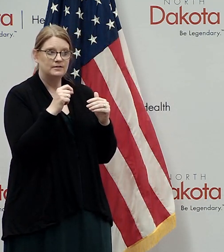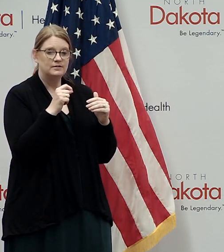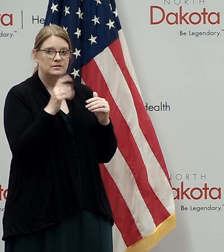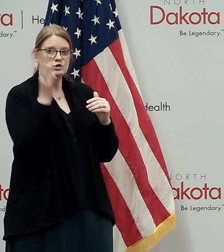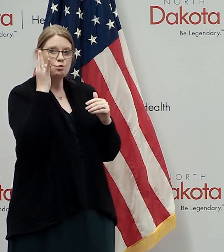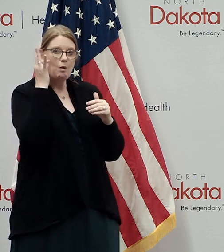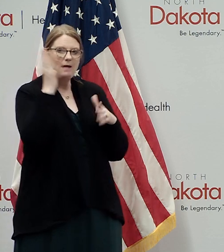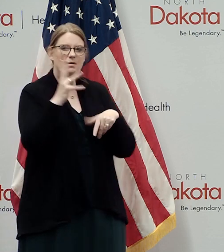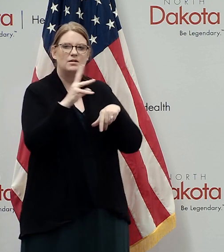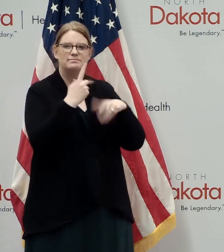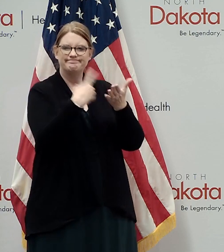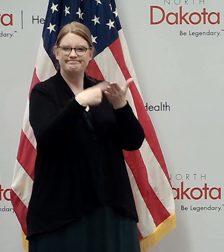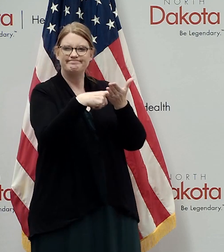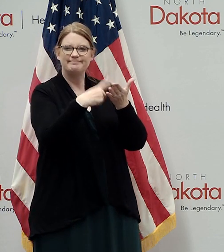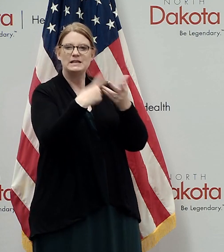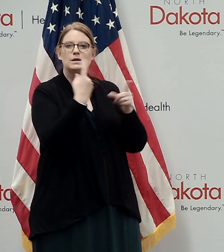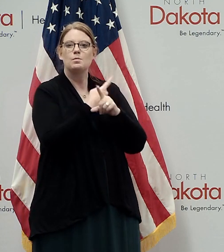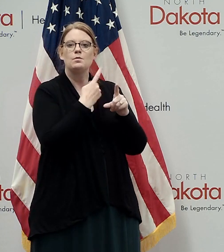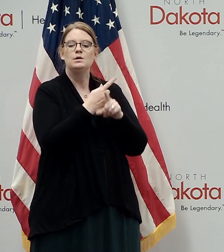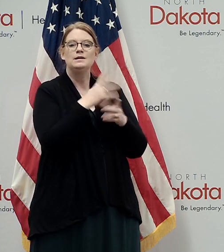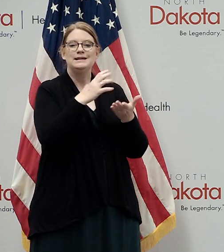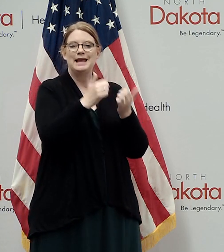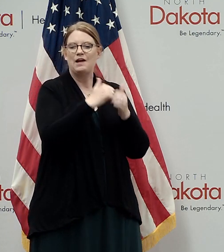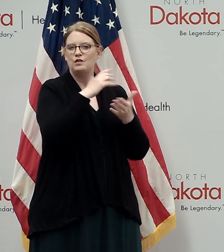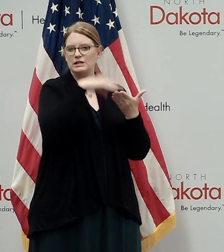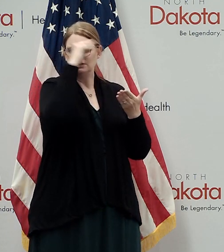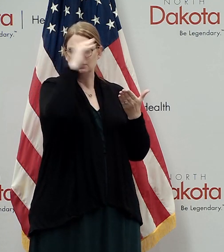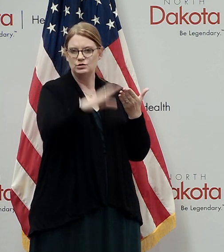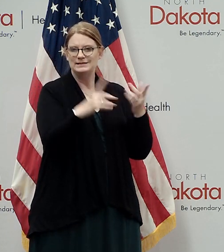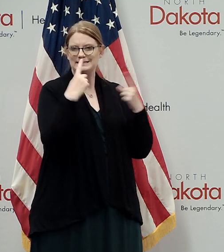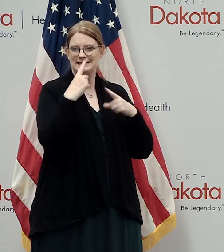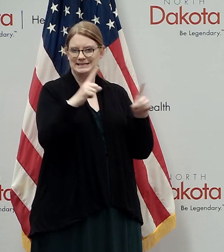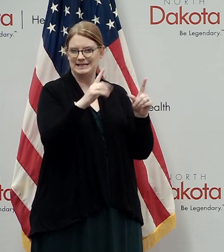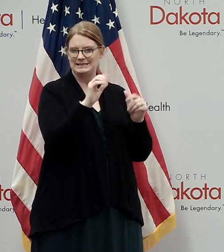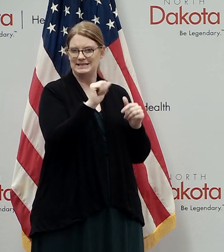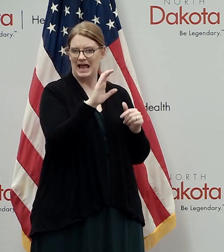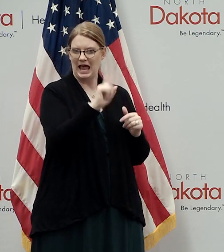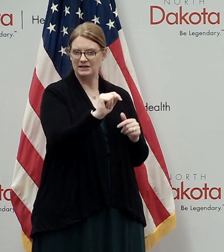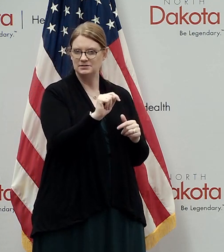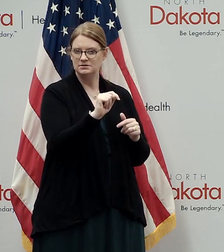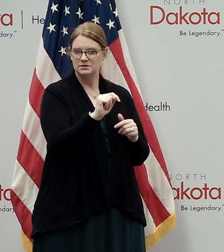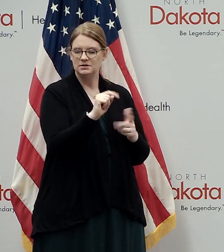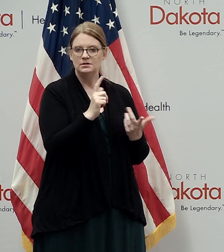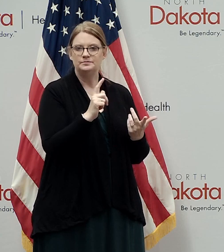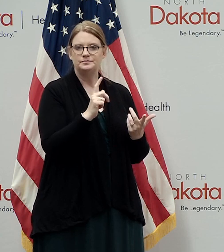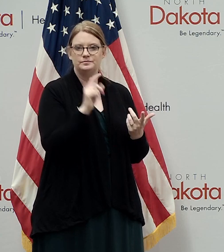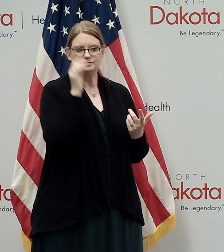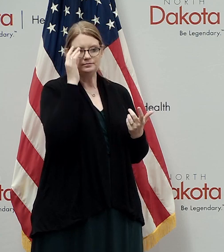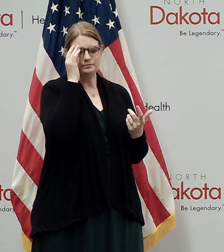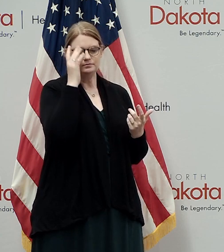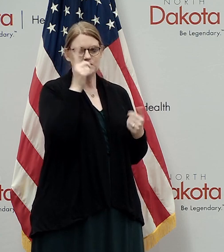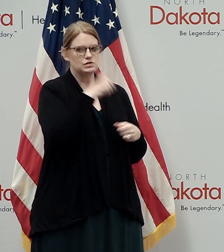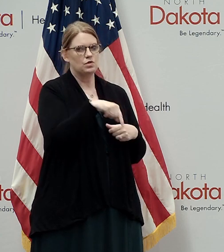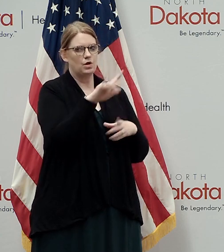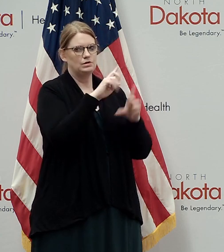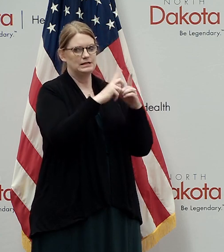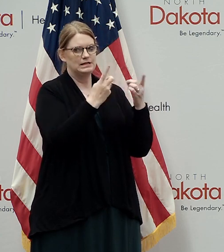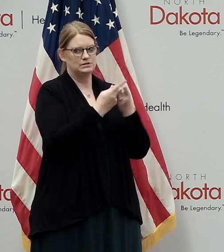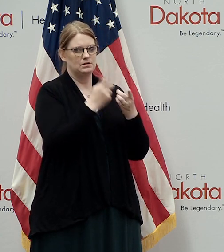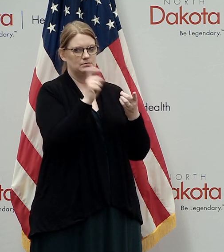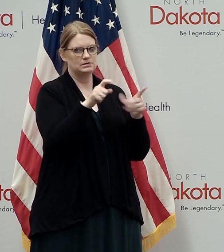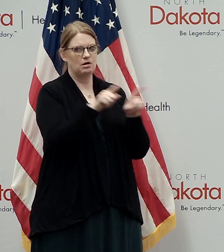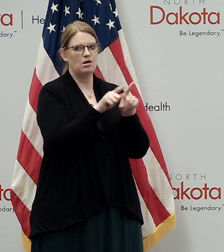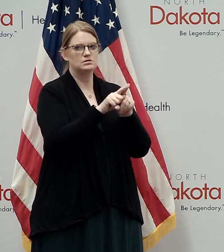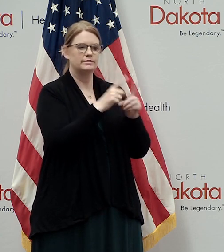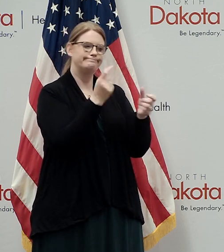tribal consultations as appropriate under the Every Student Succeeds Act, and so those districts must also do that